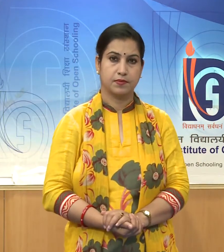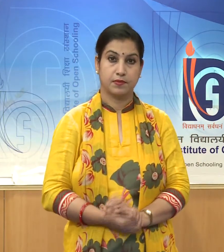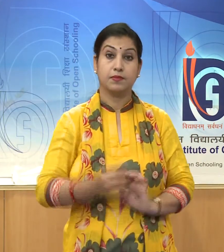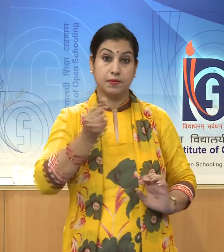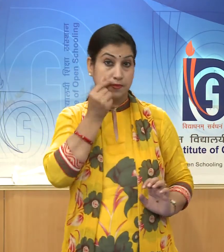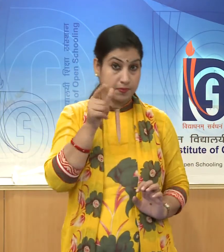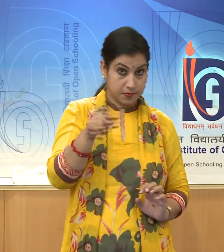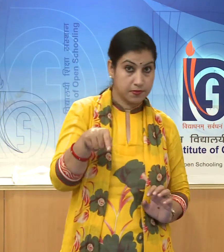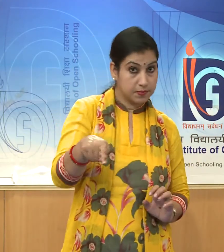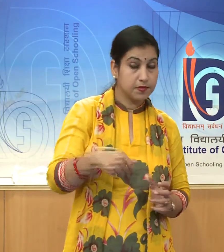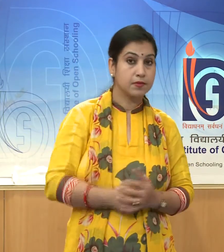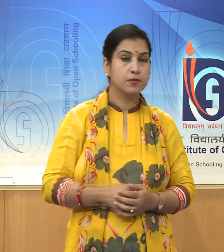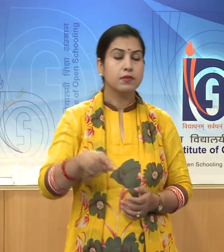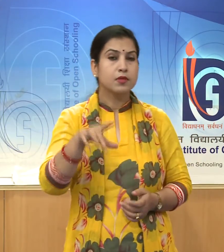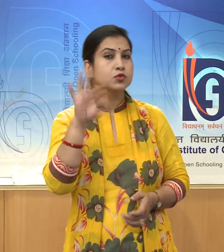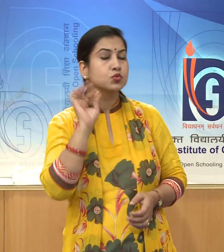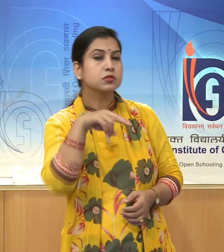Renoir prefers to paint